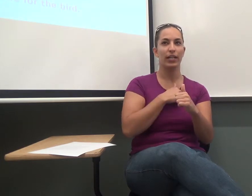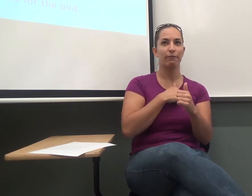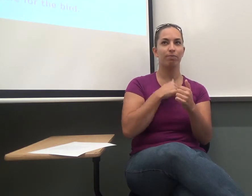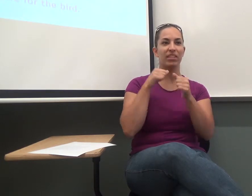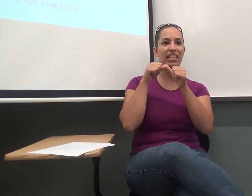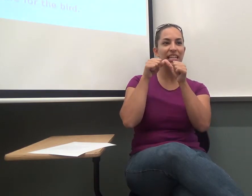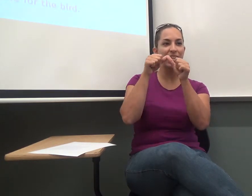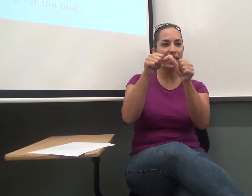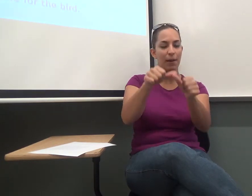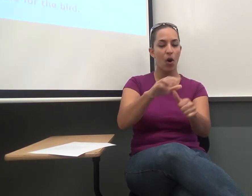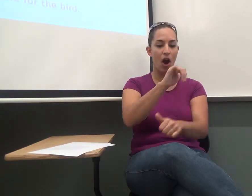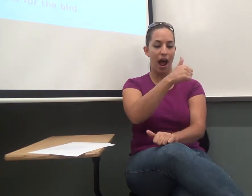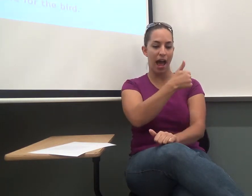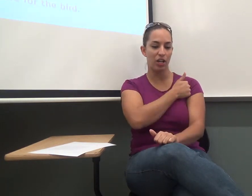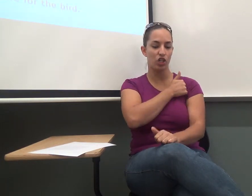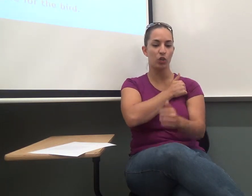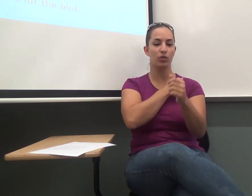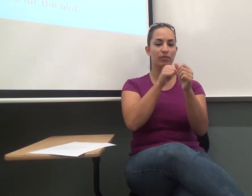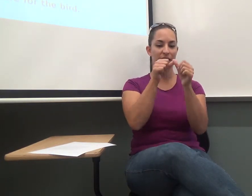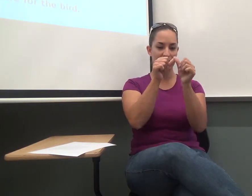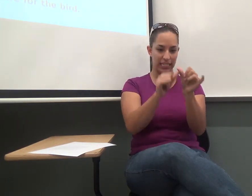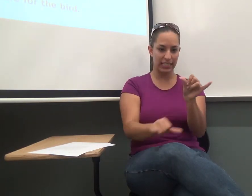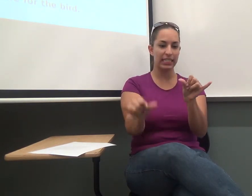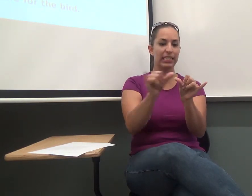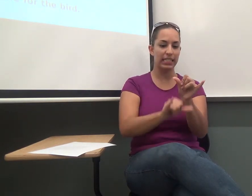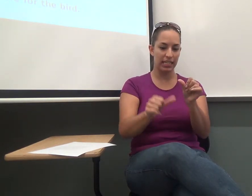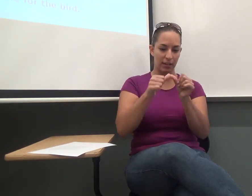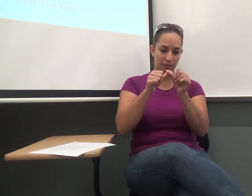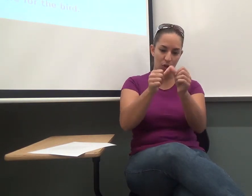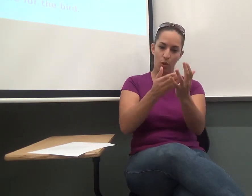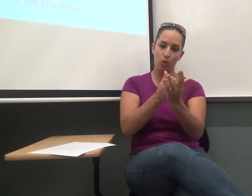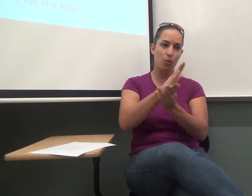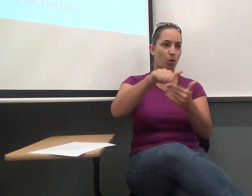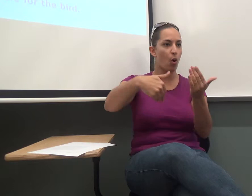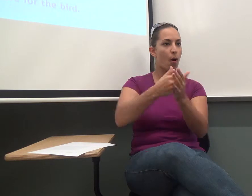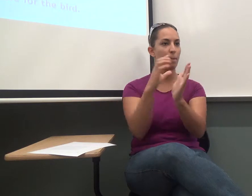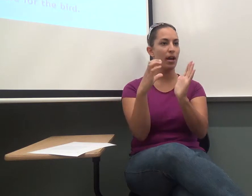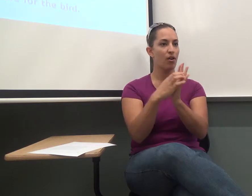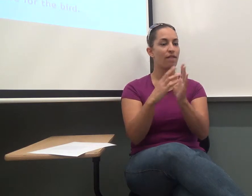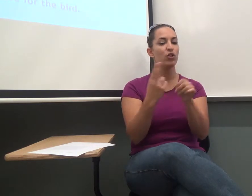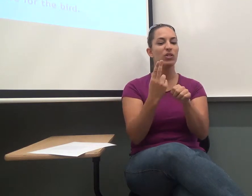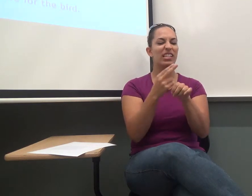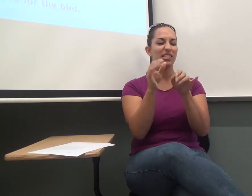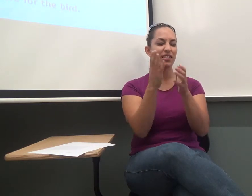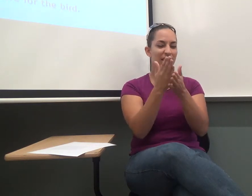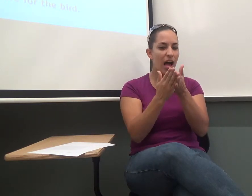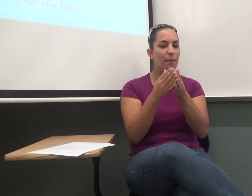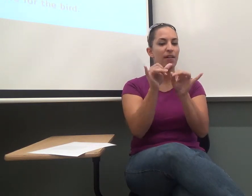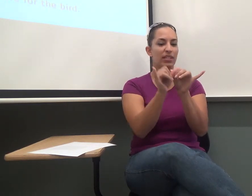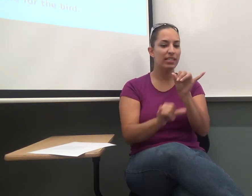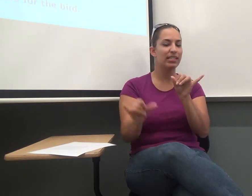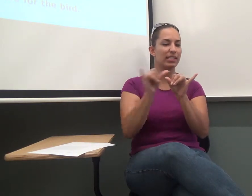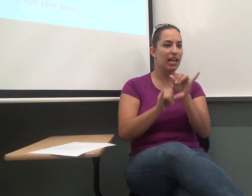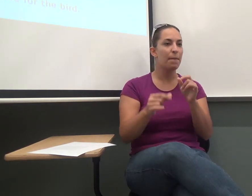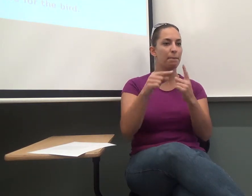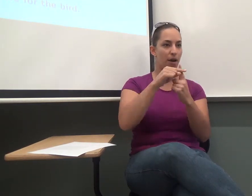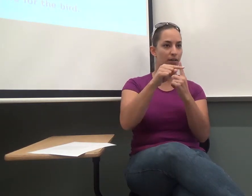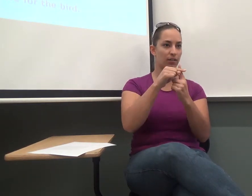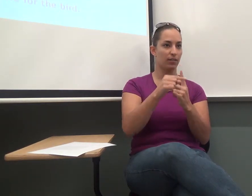attitude consistent through a paragraph. Utilizing the same positive words throughout the paragraph, okay? So that